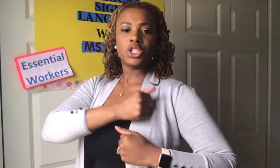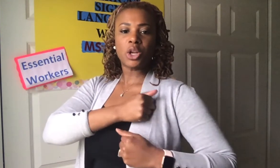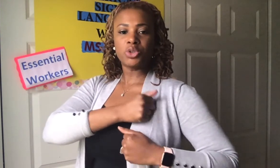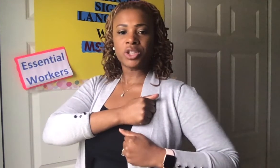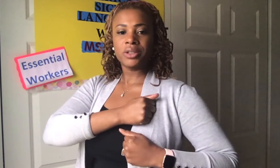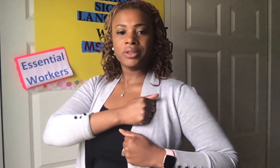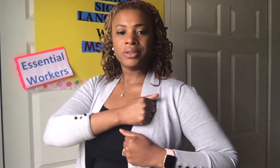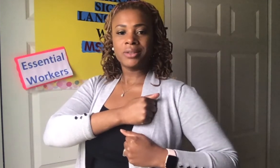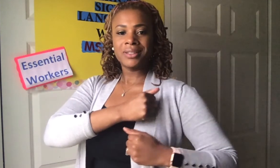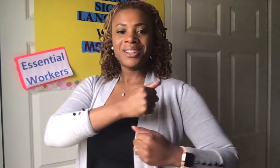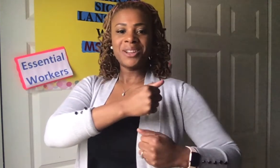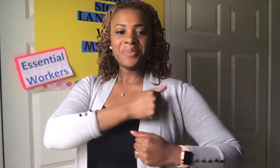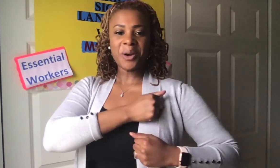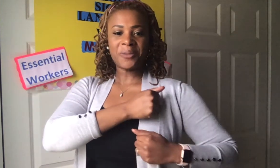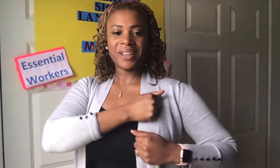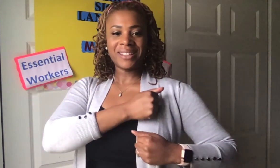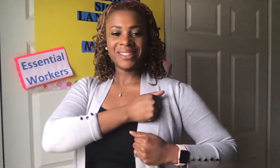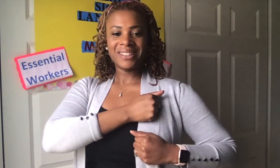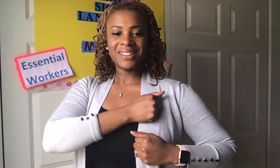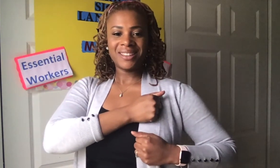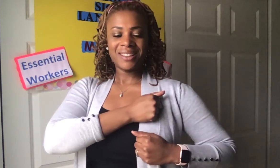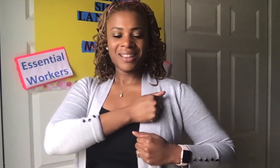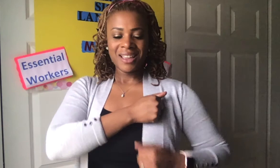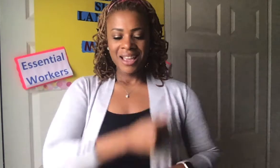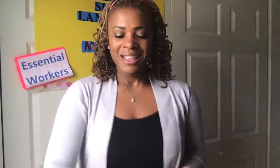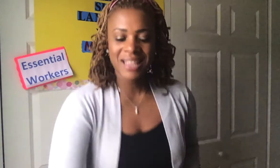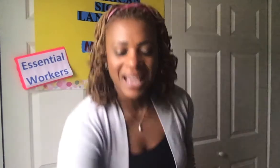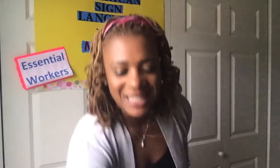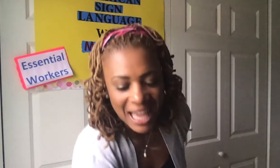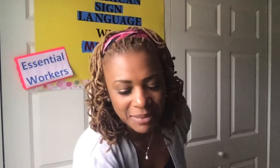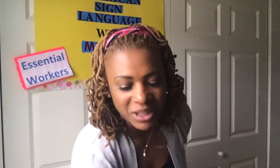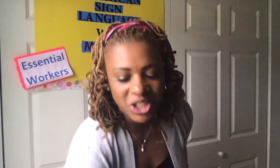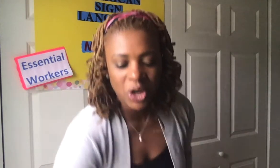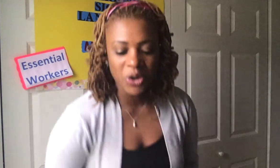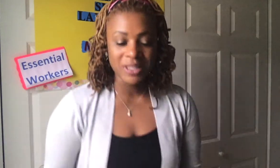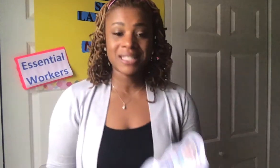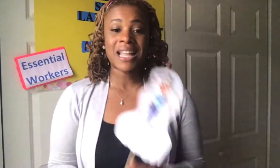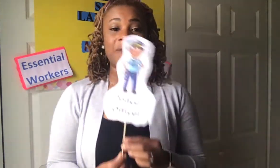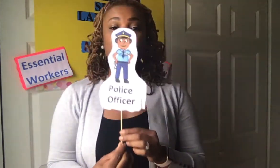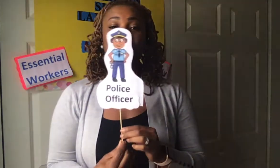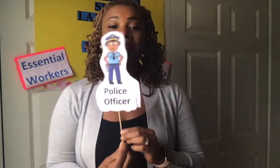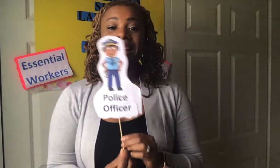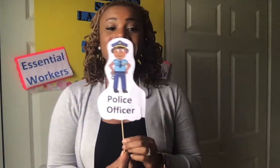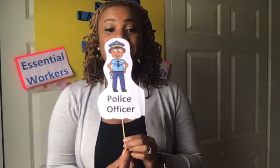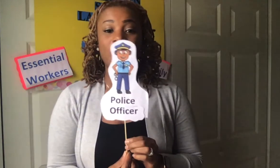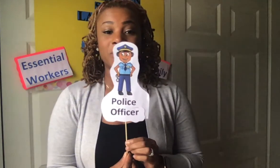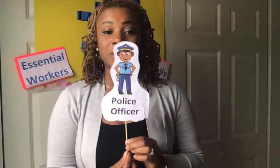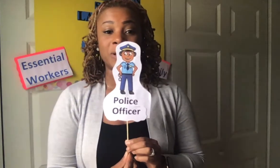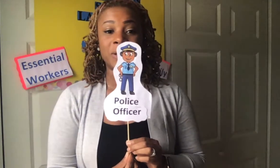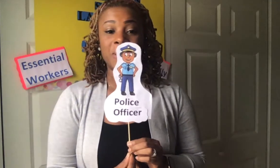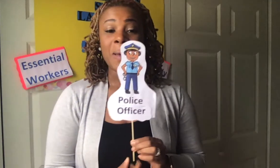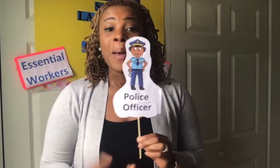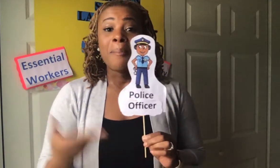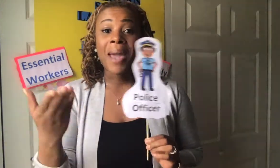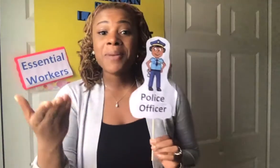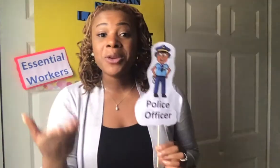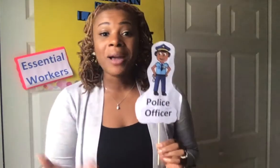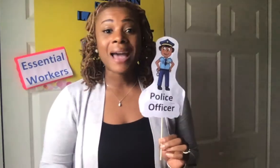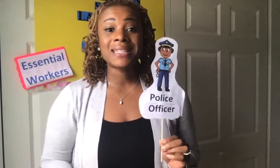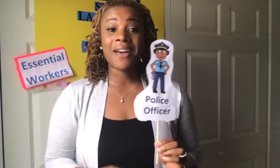Soldier. Perfect. The next sign I'm going to show you is the sign for police officer. Maybe you guys have